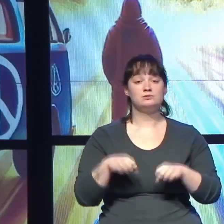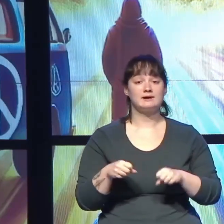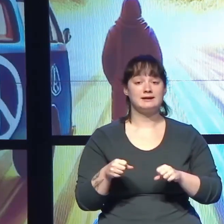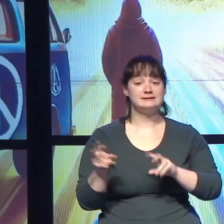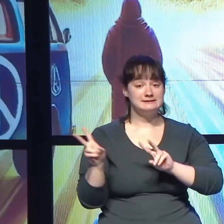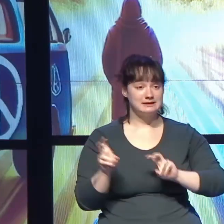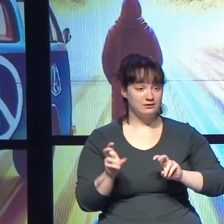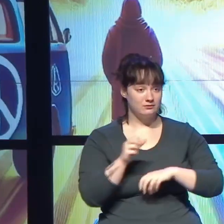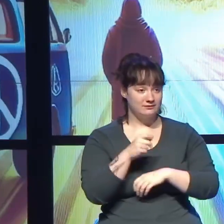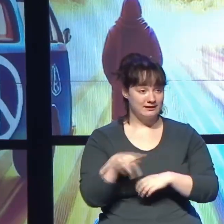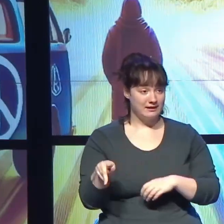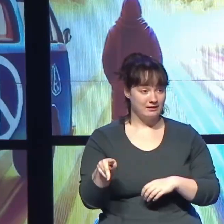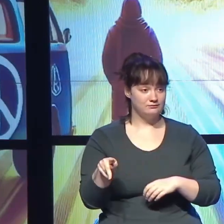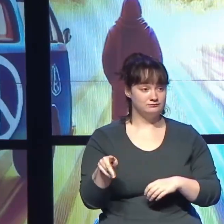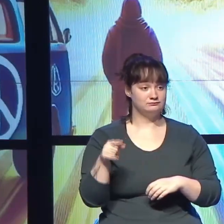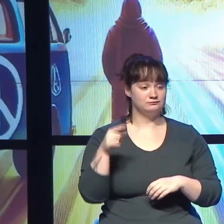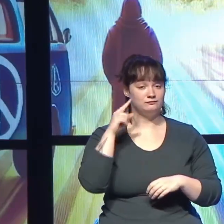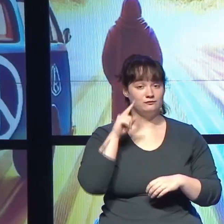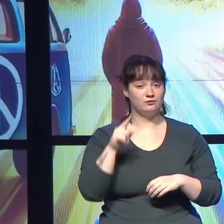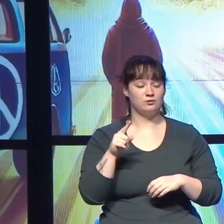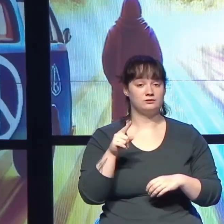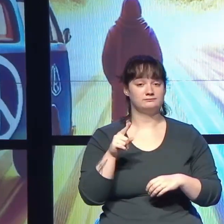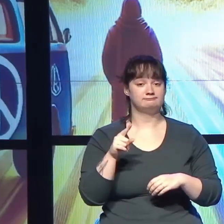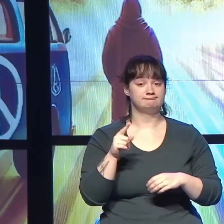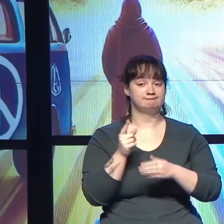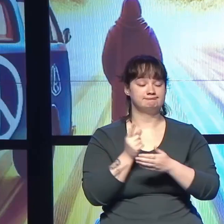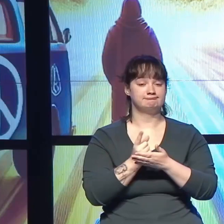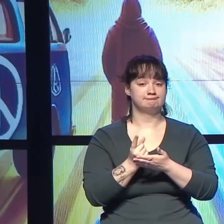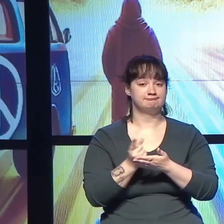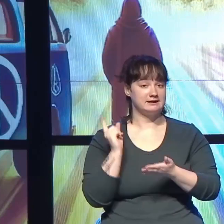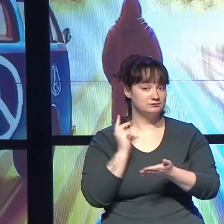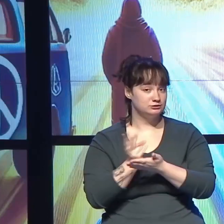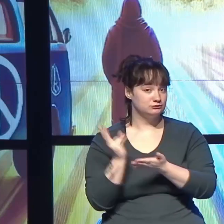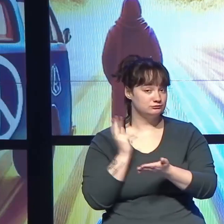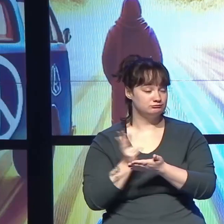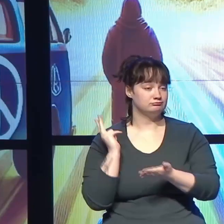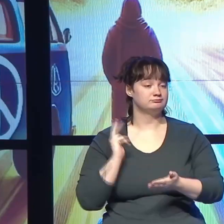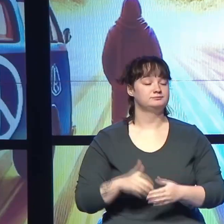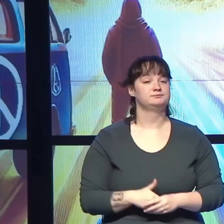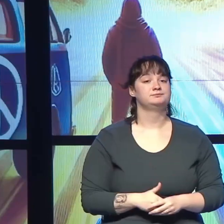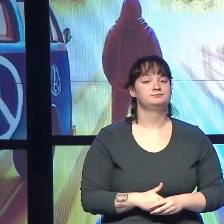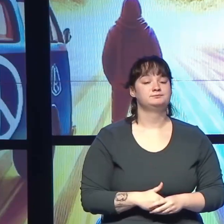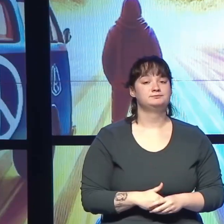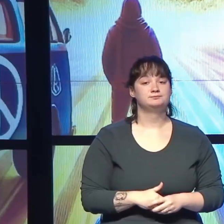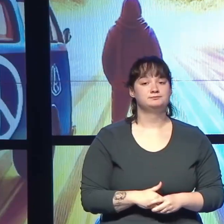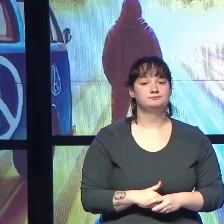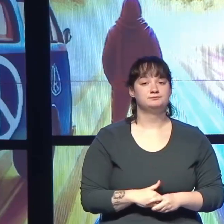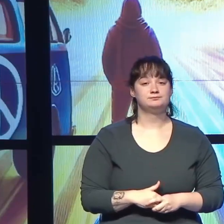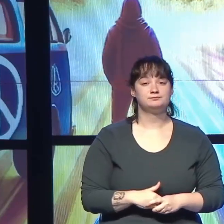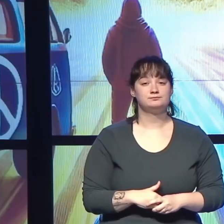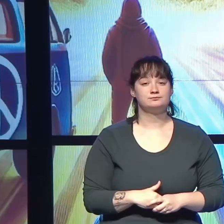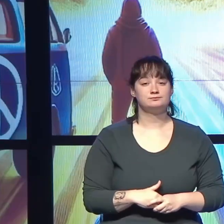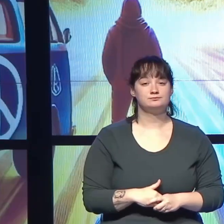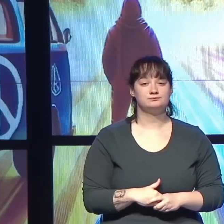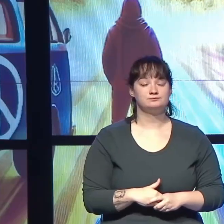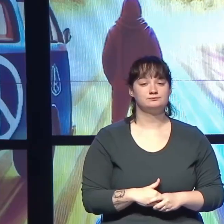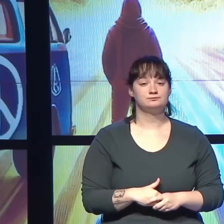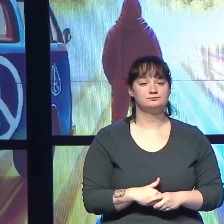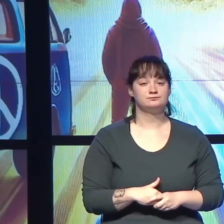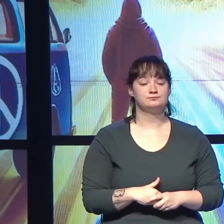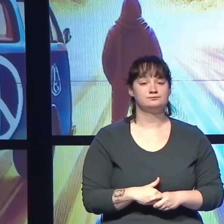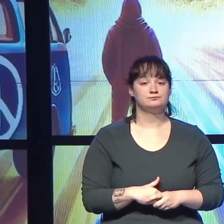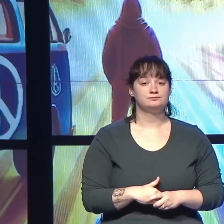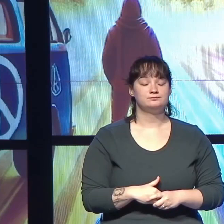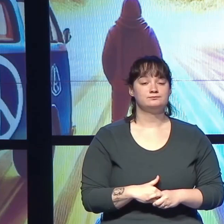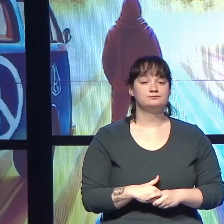listen and watch to kind of get caught up. But in the first week, we really set the stage for how we engage with this literature. And